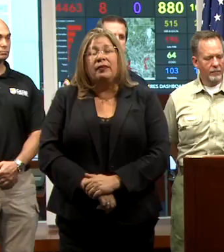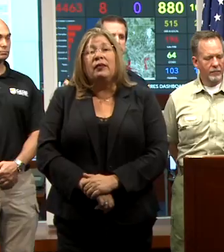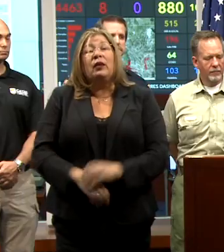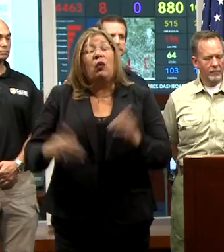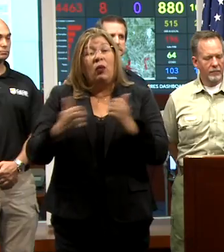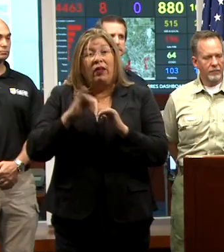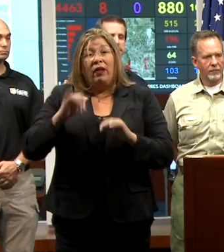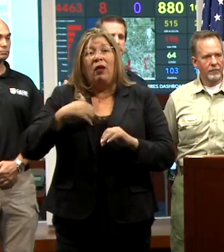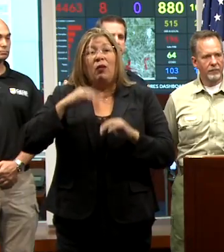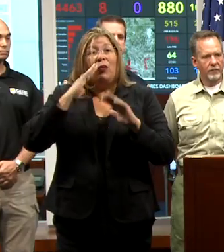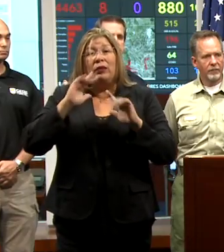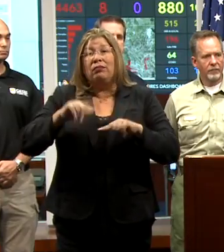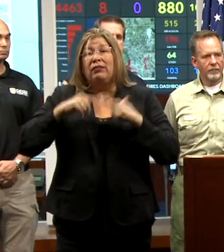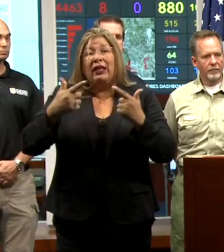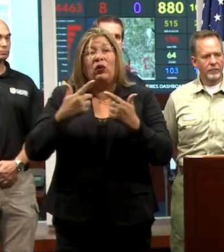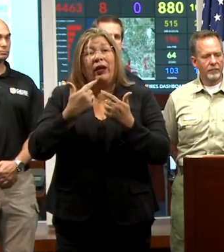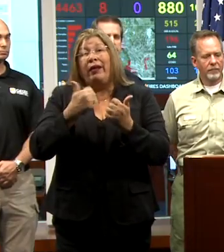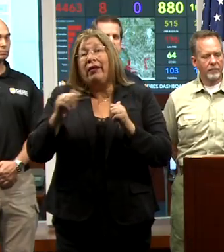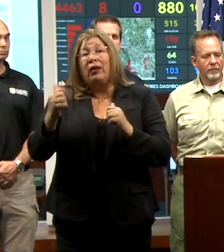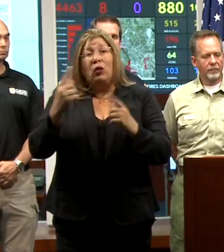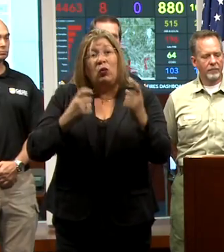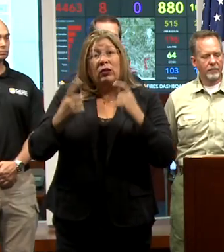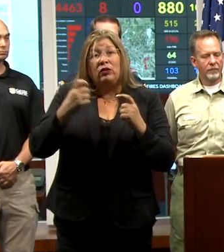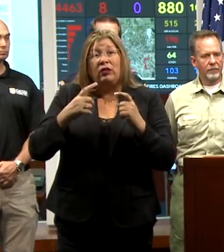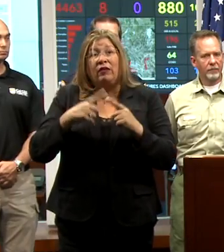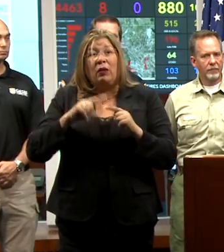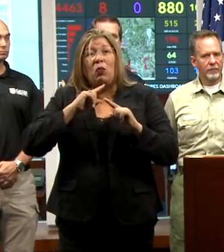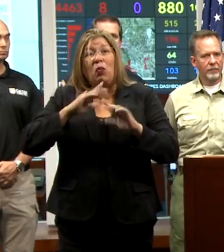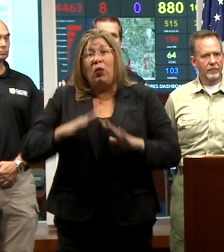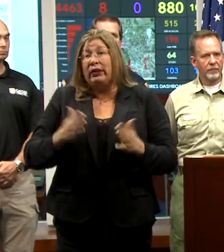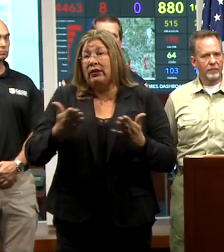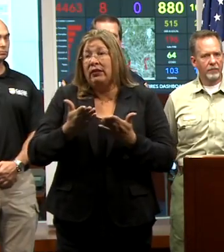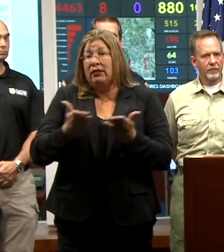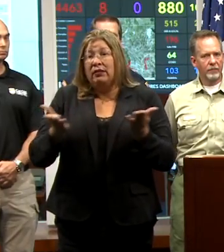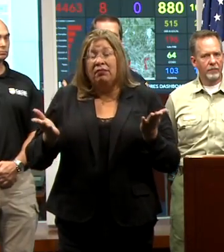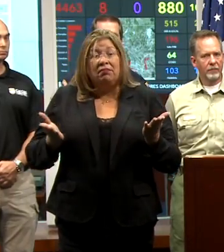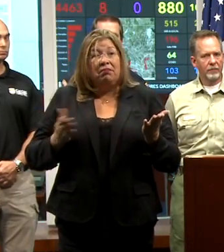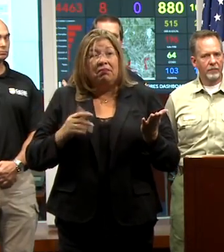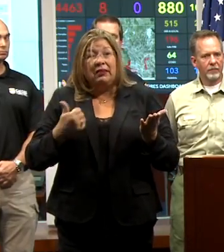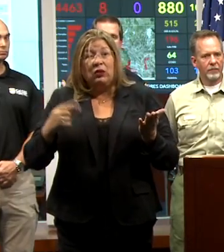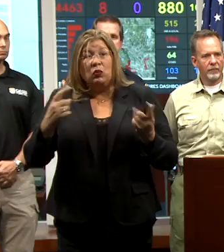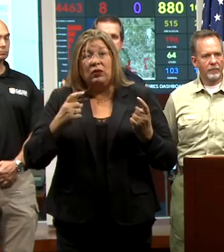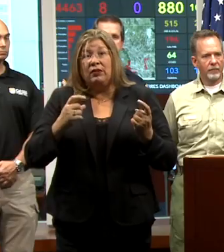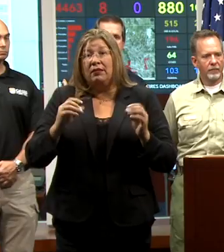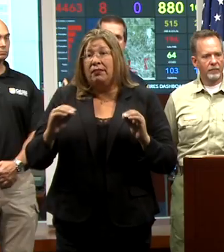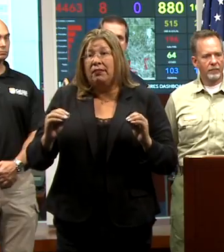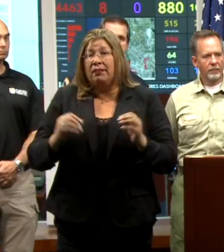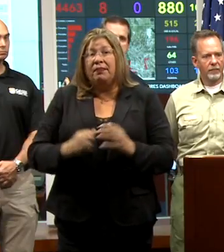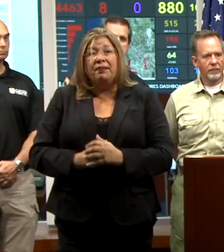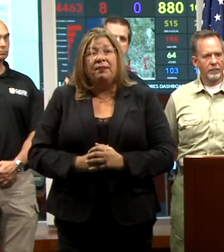So with that, we'll open it to any questions from the reporters here in the room, if there are any.